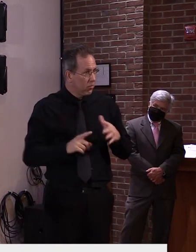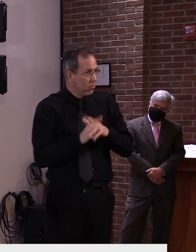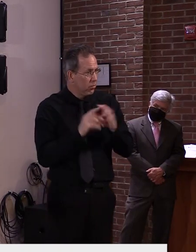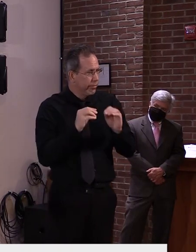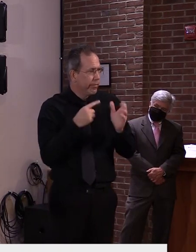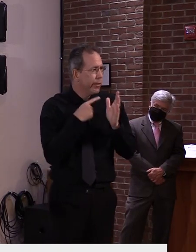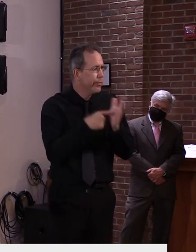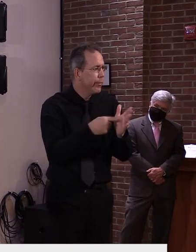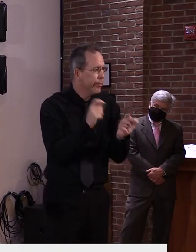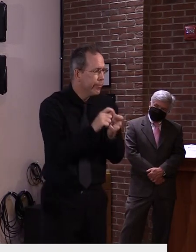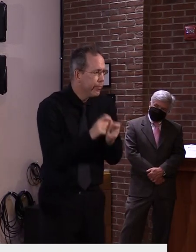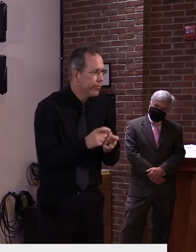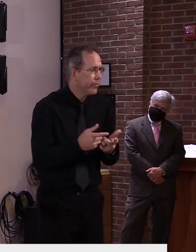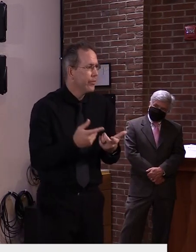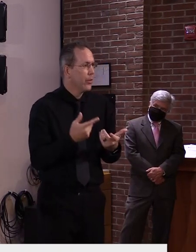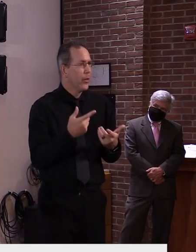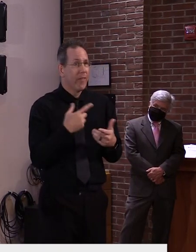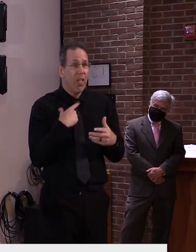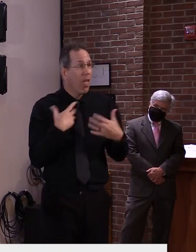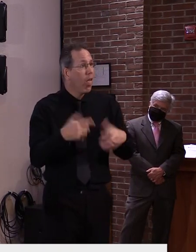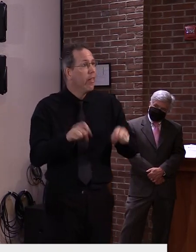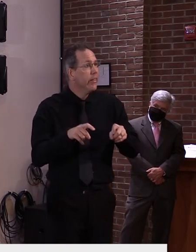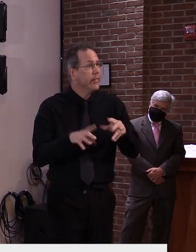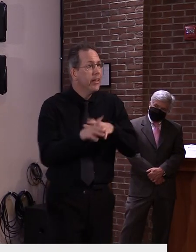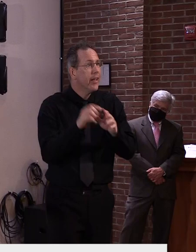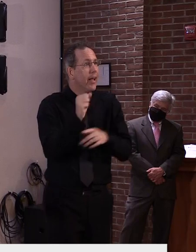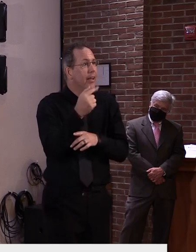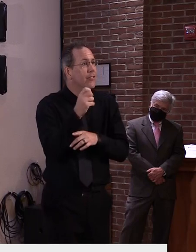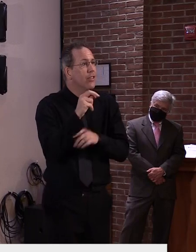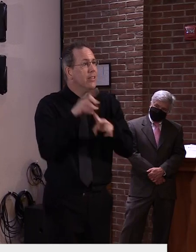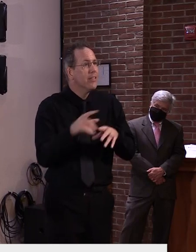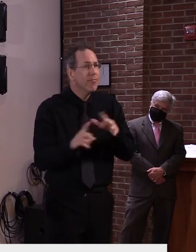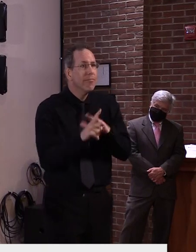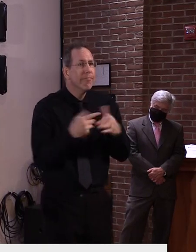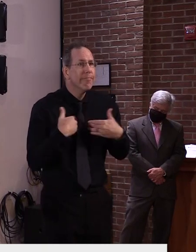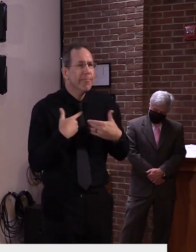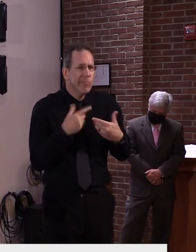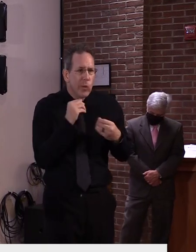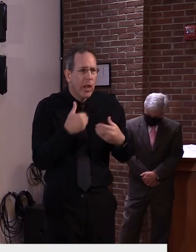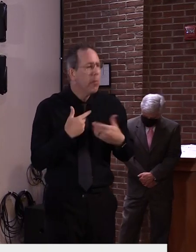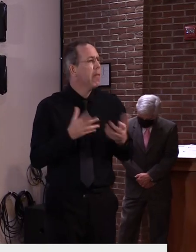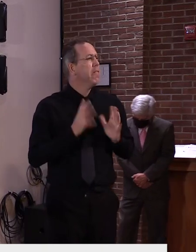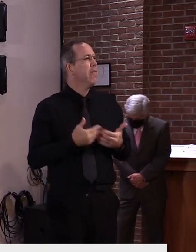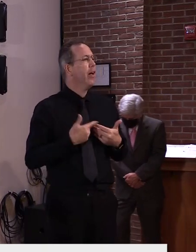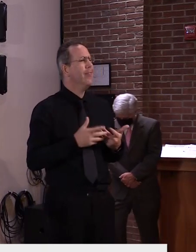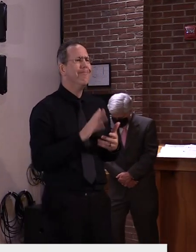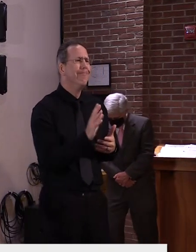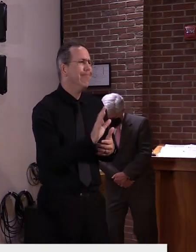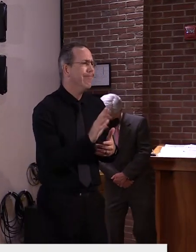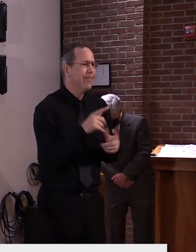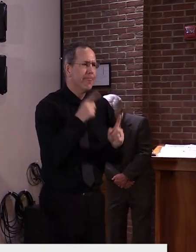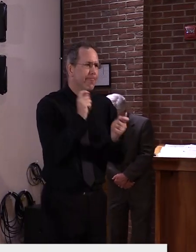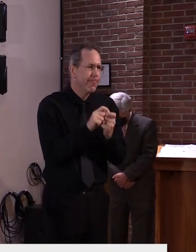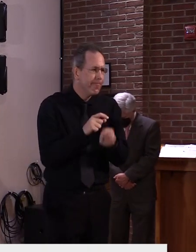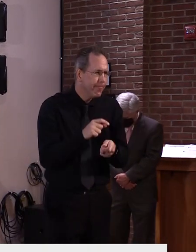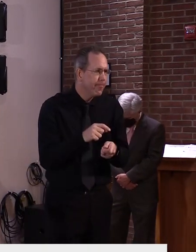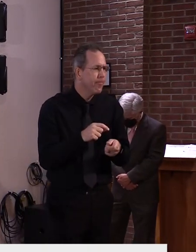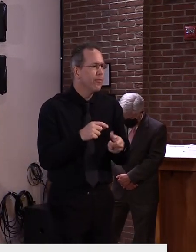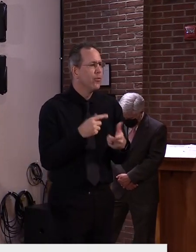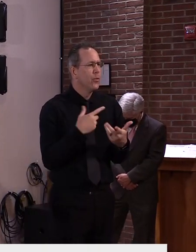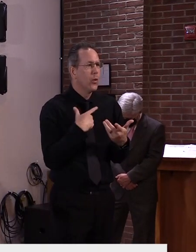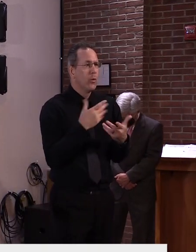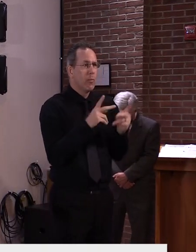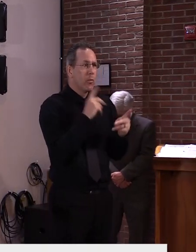PCR test. So again, if you're asymptomatic and want to test, the PCR would